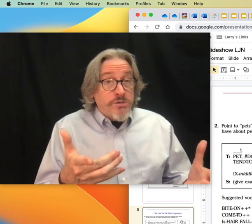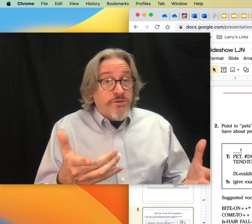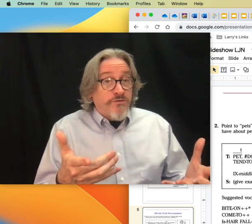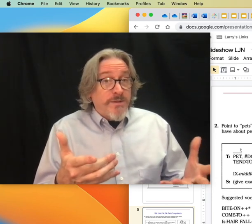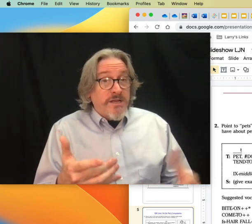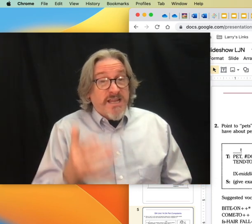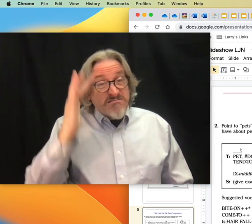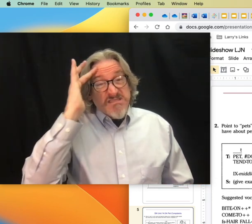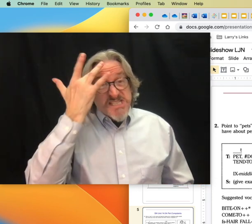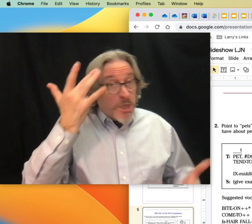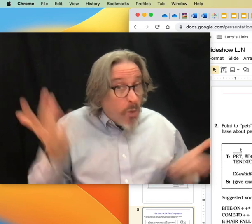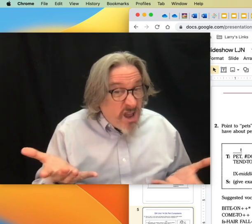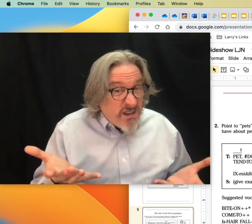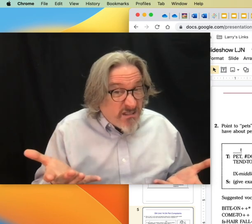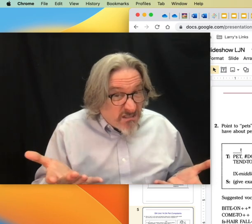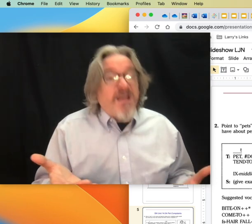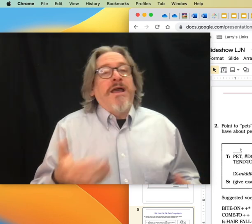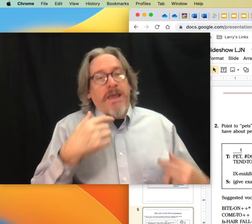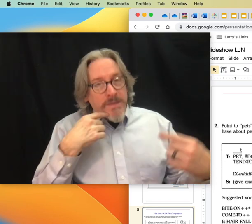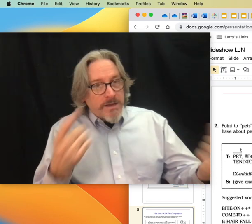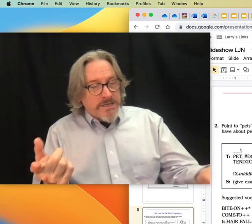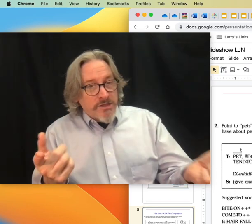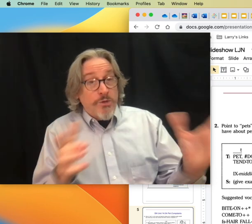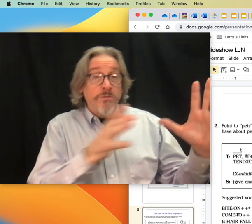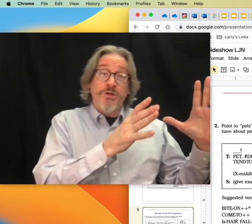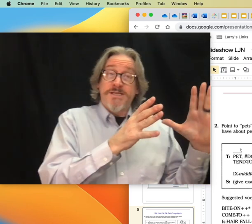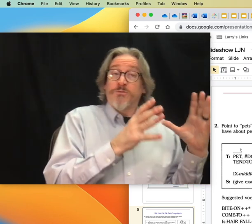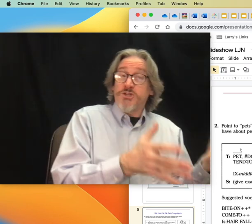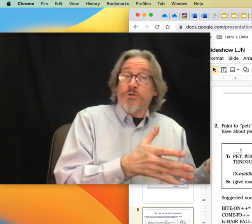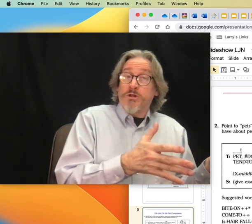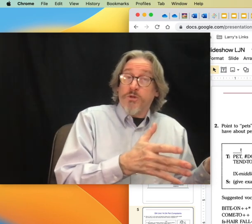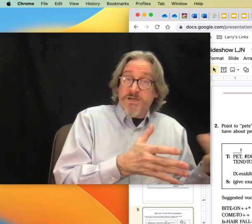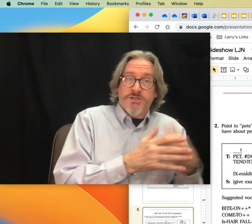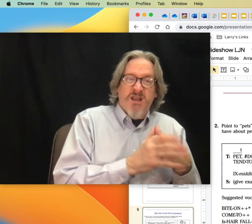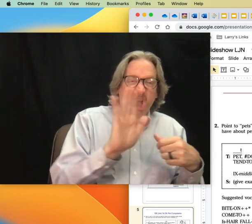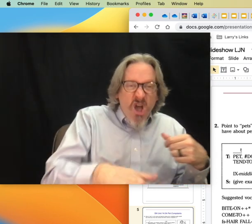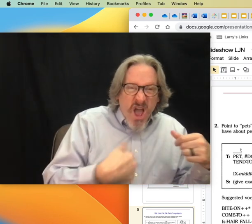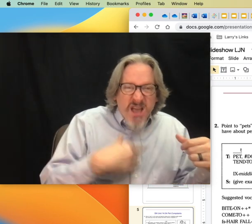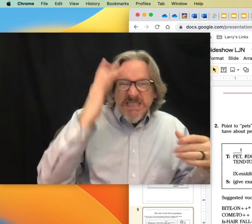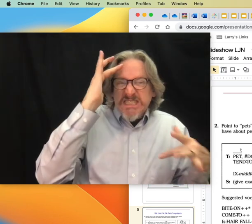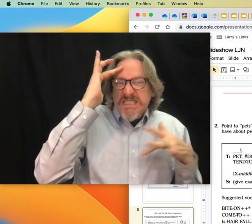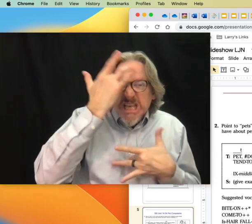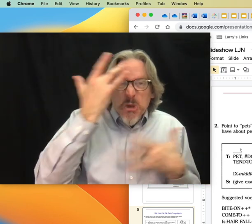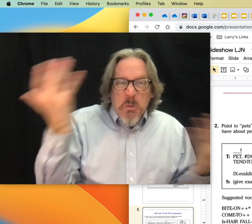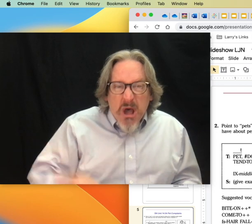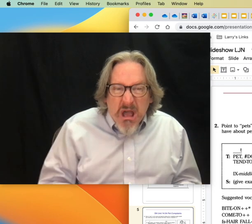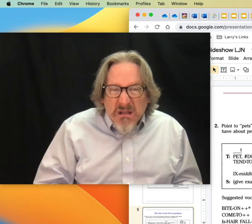you can also frame it like sick of what? And then tell you using a rhetorical question.